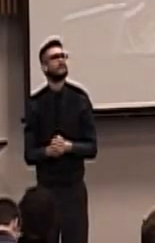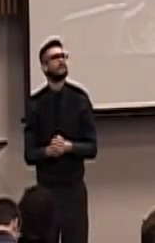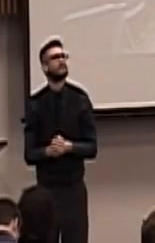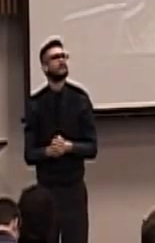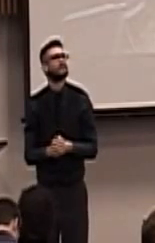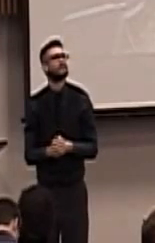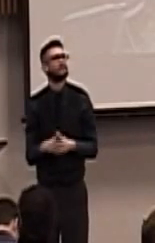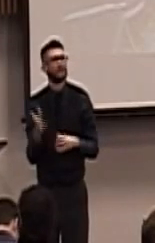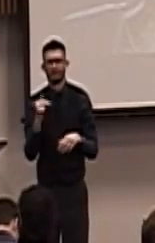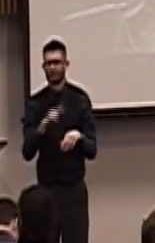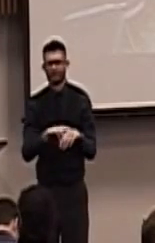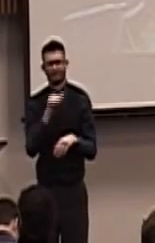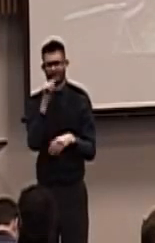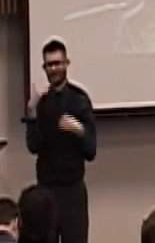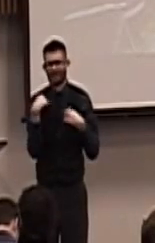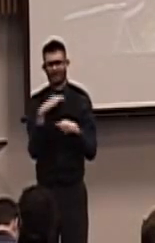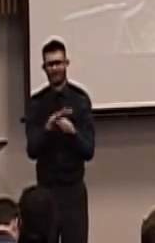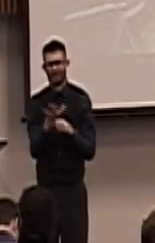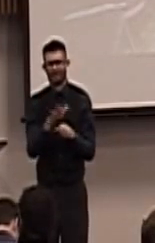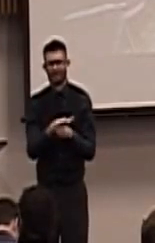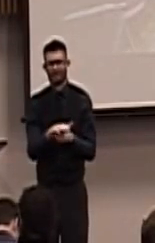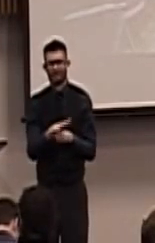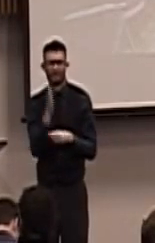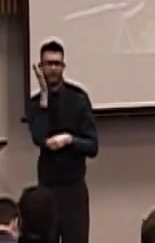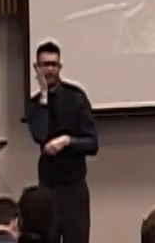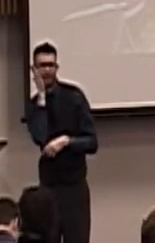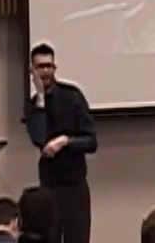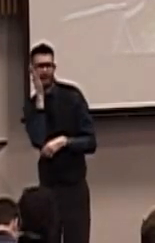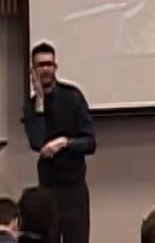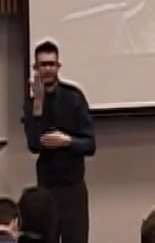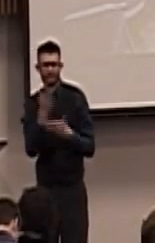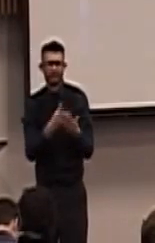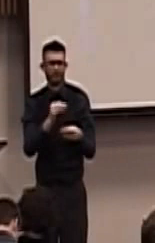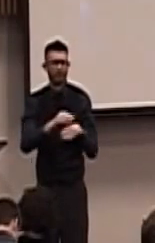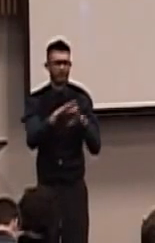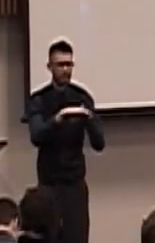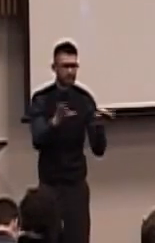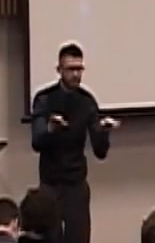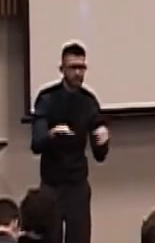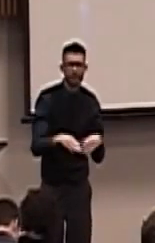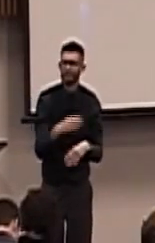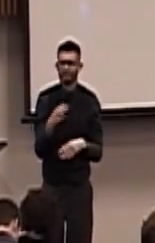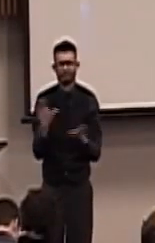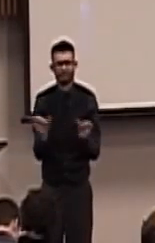course, there's not enough beds, and some of the beds are on the floor, and we just do the best we can.